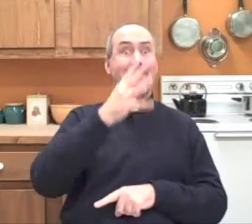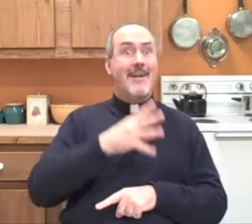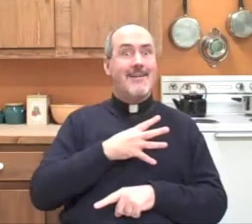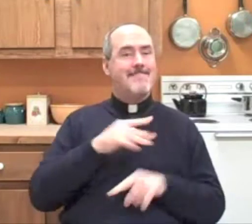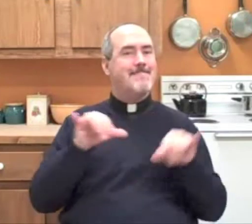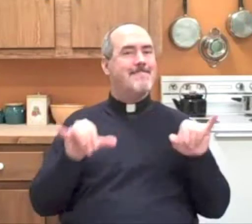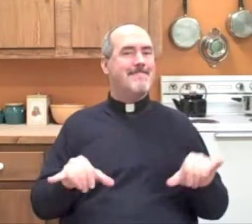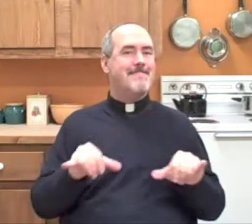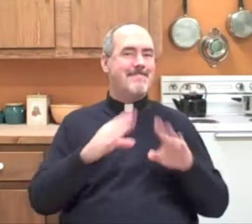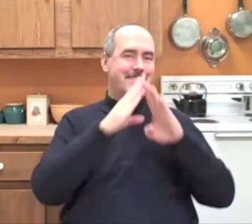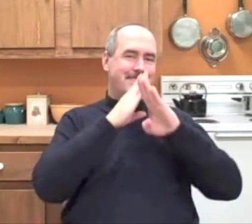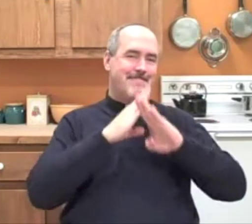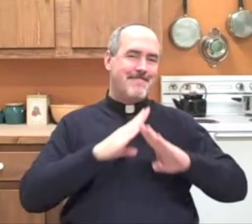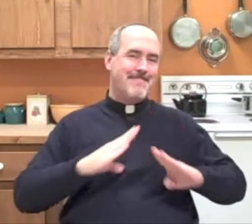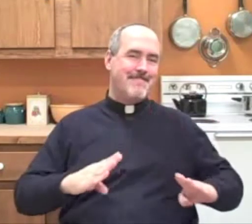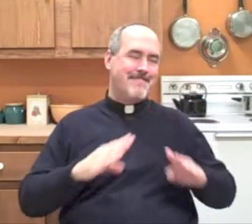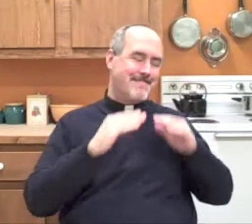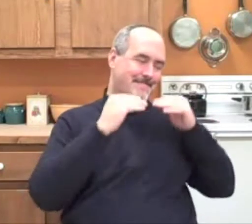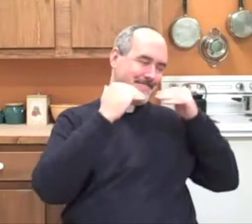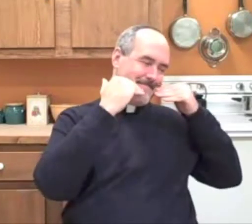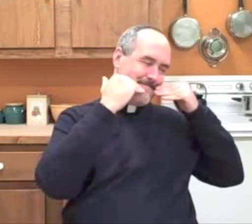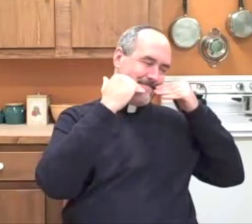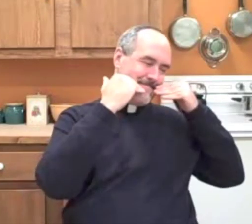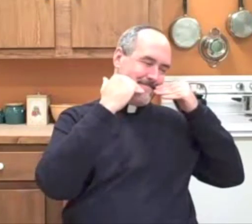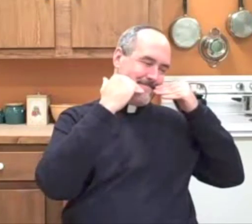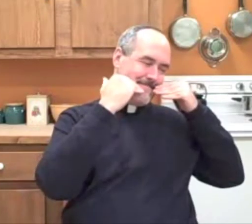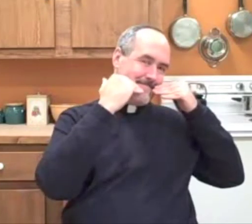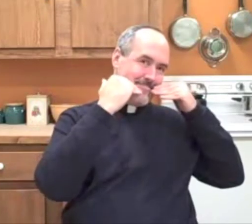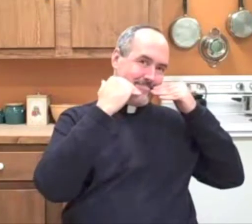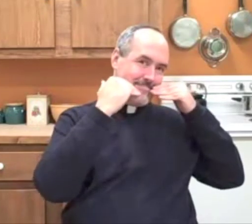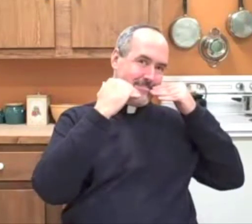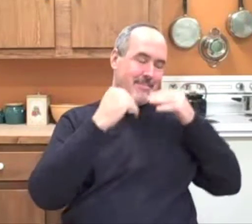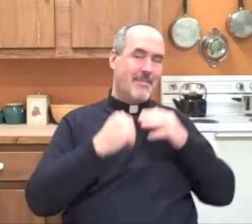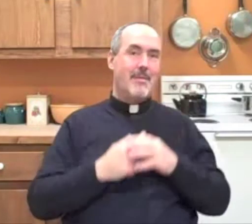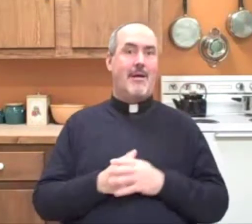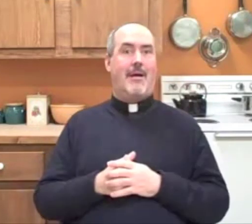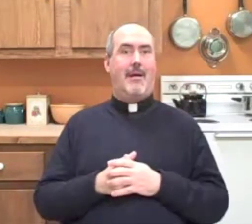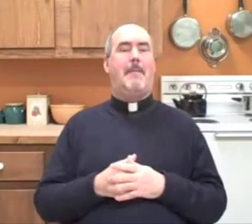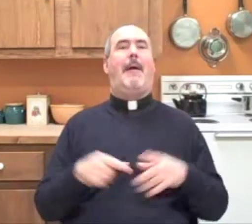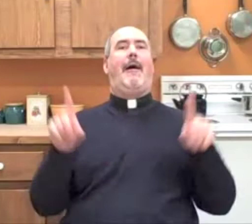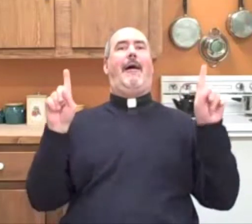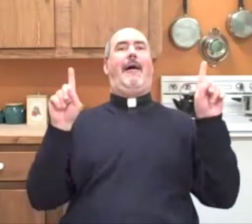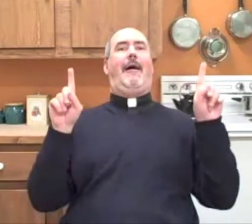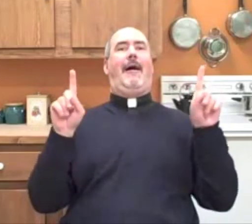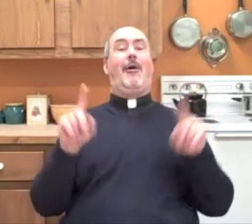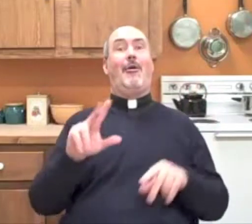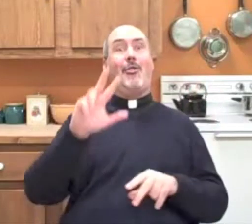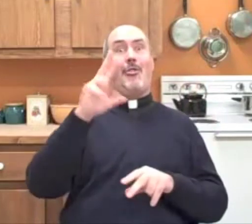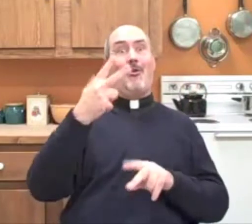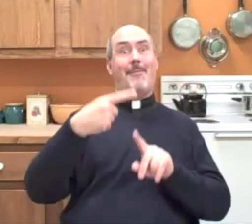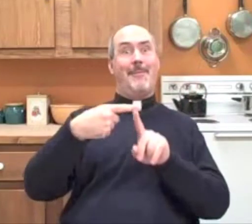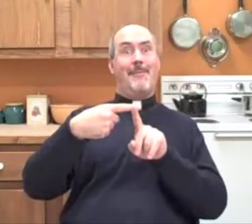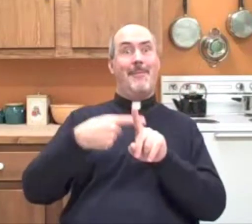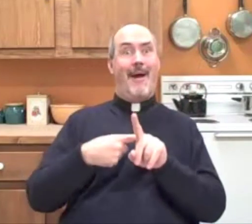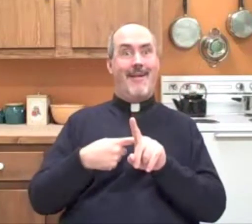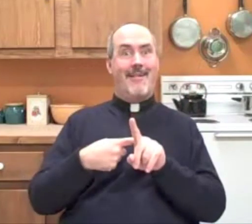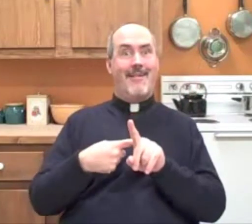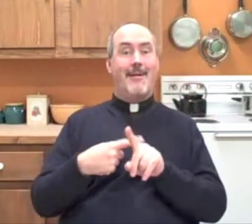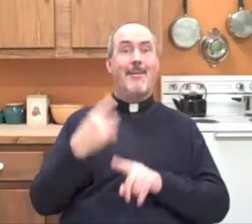the beautiful lady said absolutely nothing. She simply smiled at Benedicta. At the beginning of the 3rd